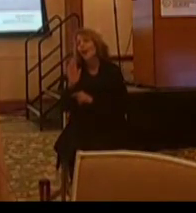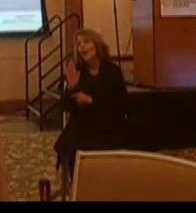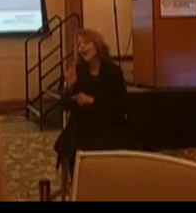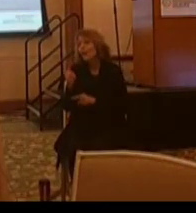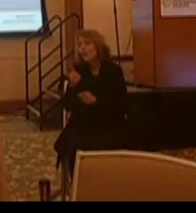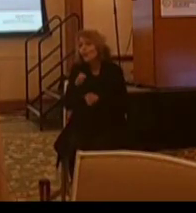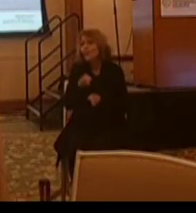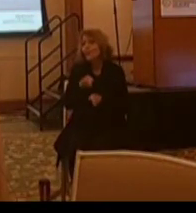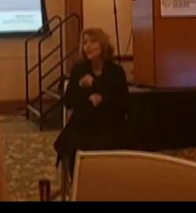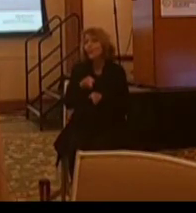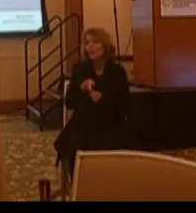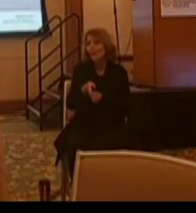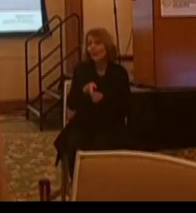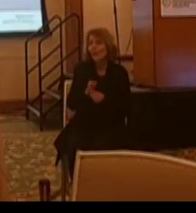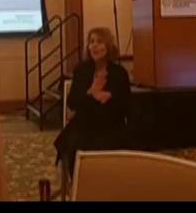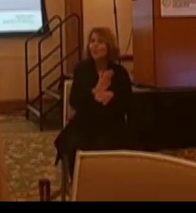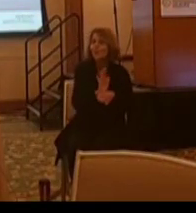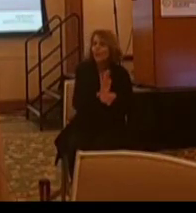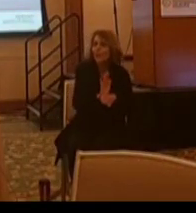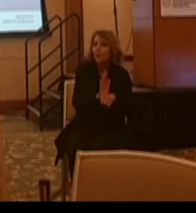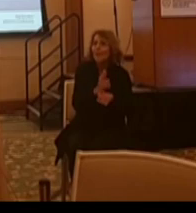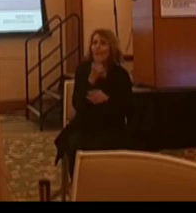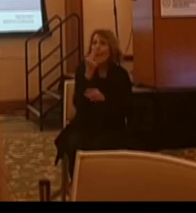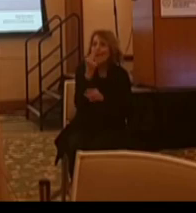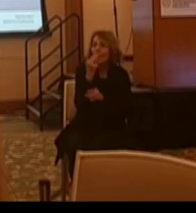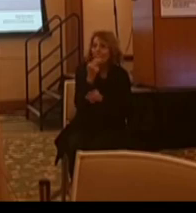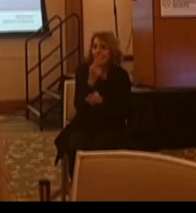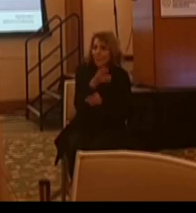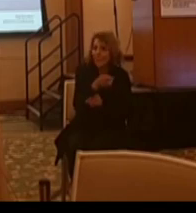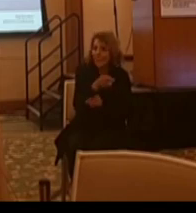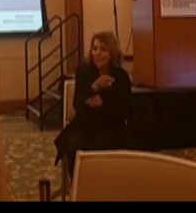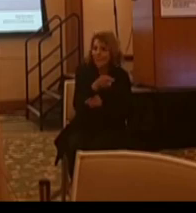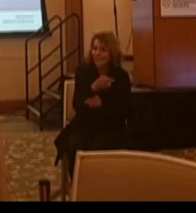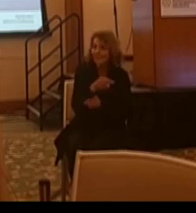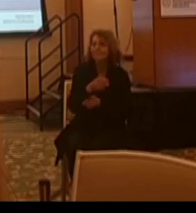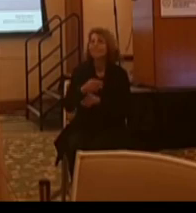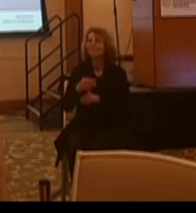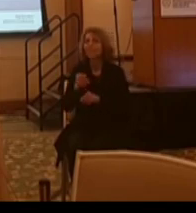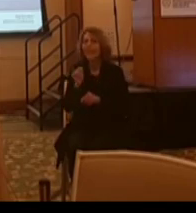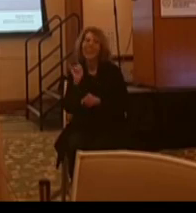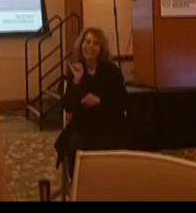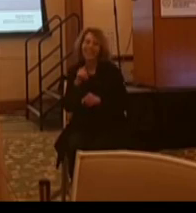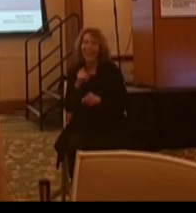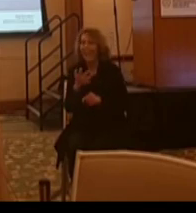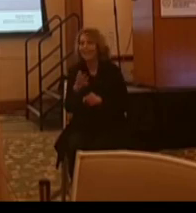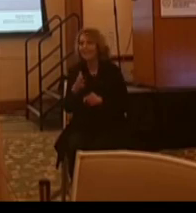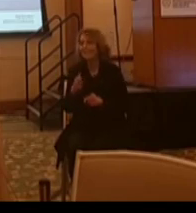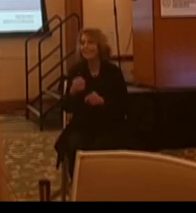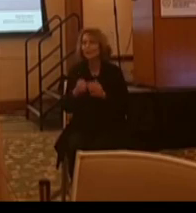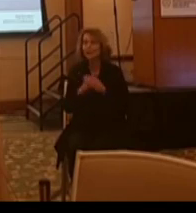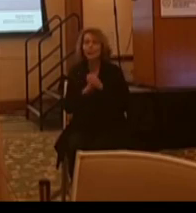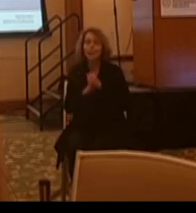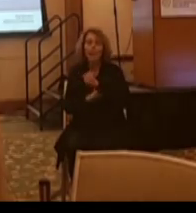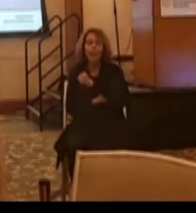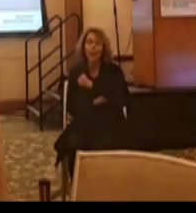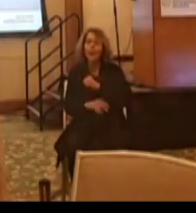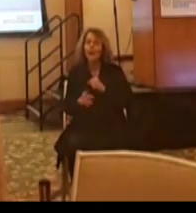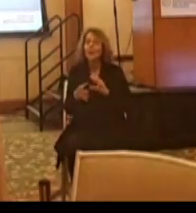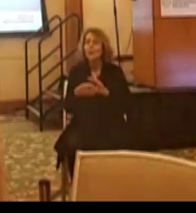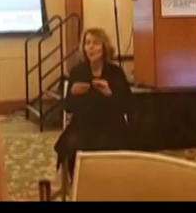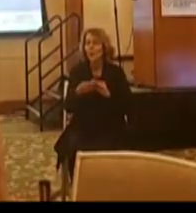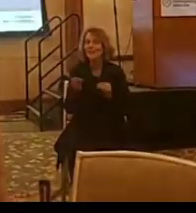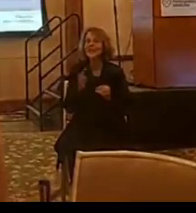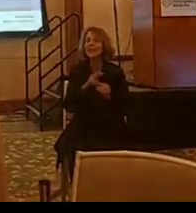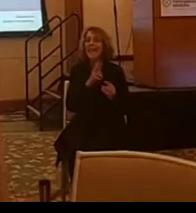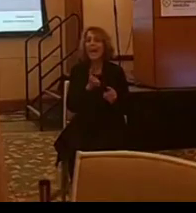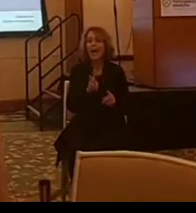animation and interactive, all storytelling mediums, which she's able to use all of that to really help improve the